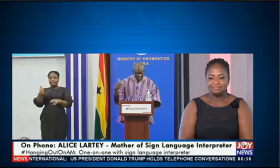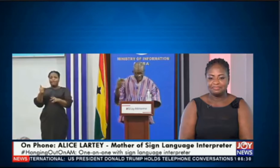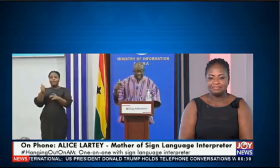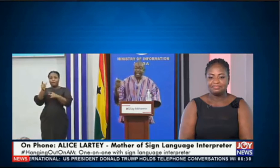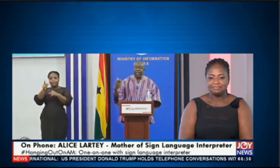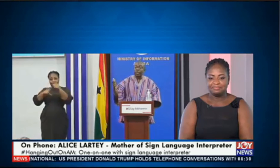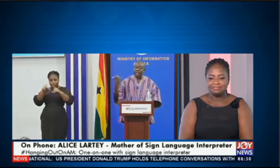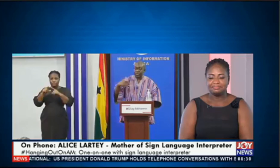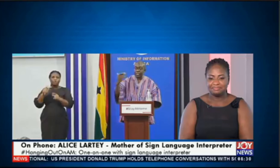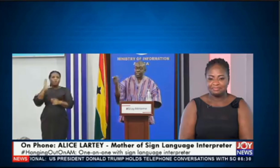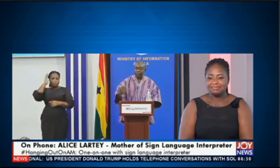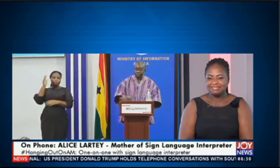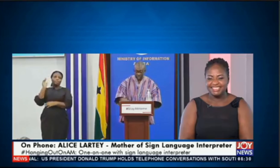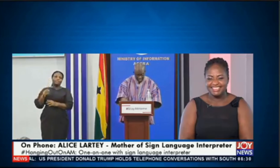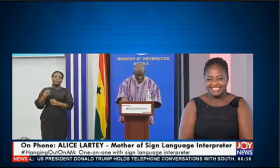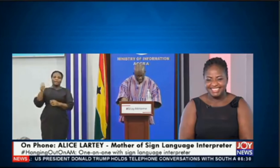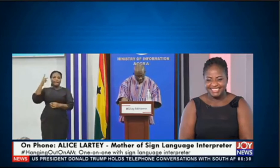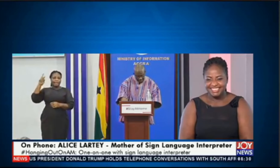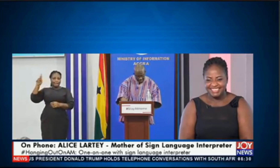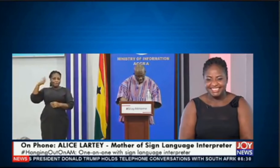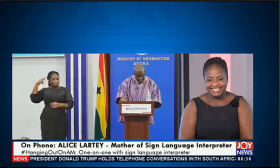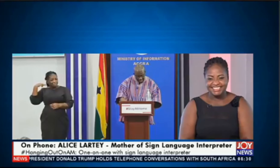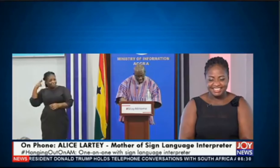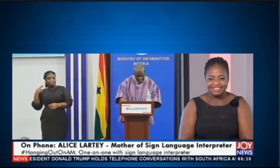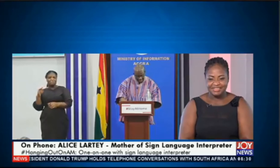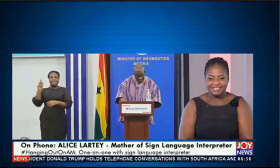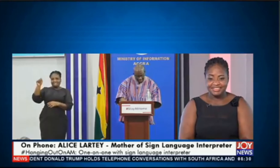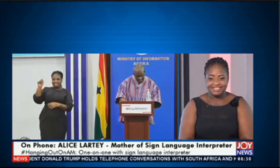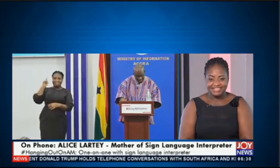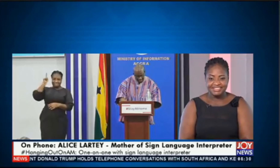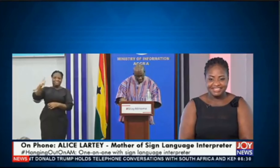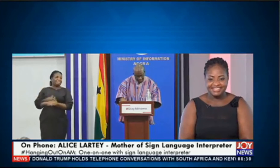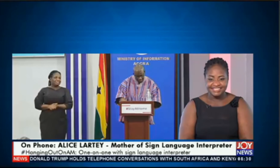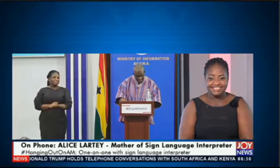has brought up my child. I pray that all the good things in the